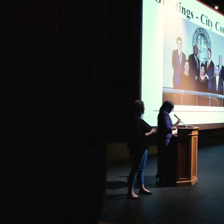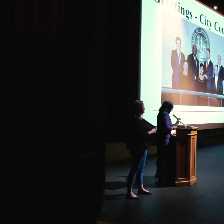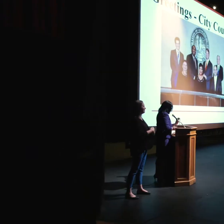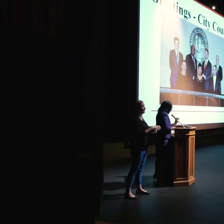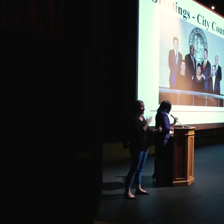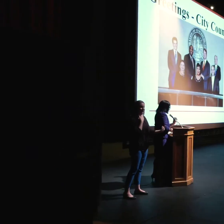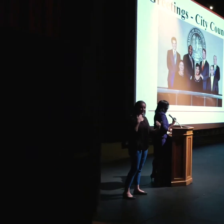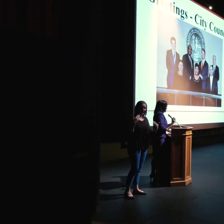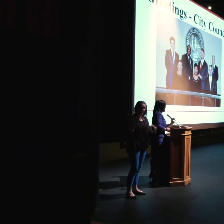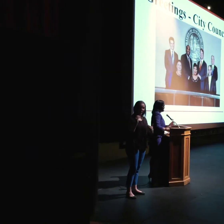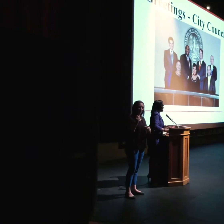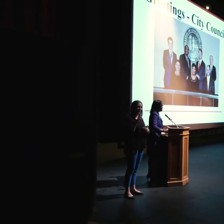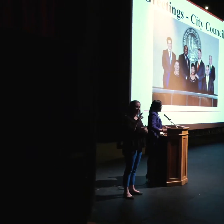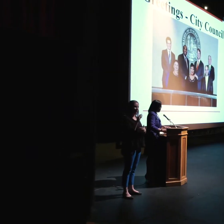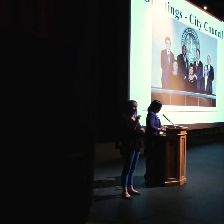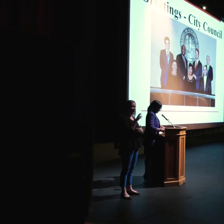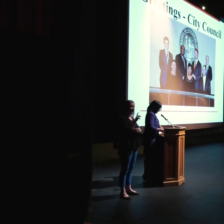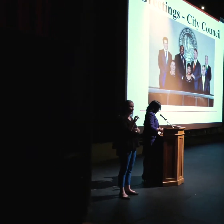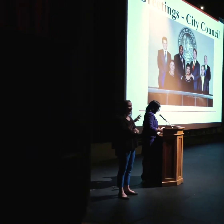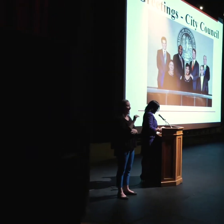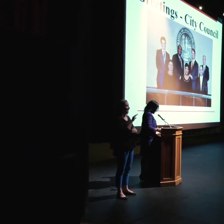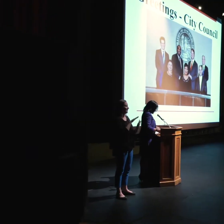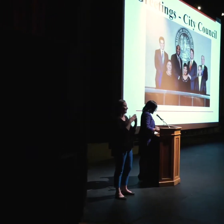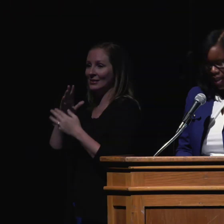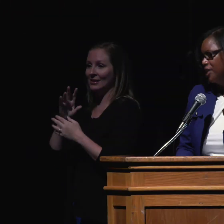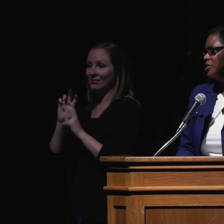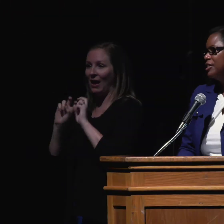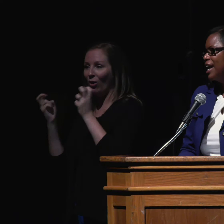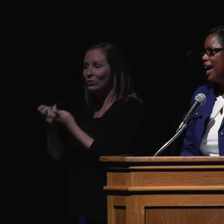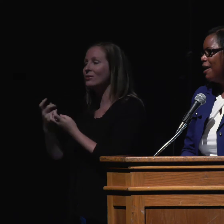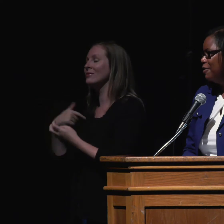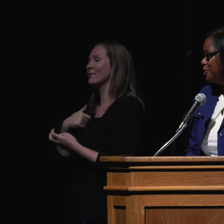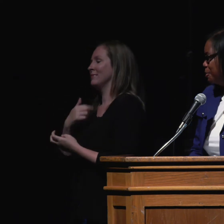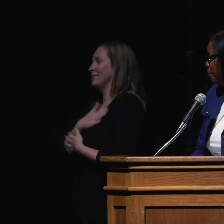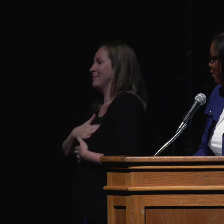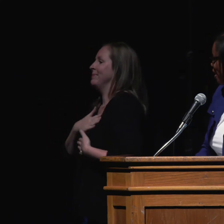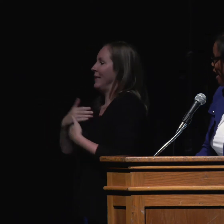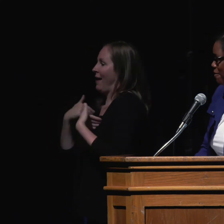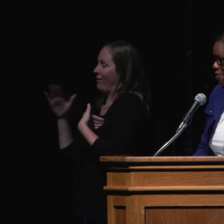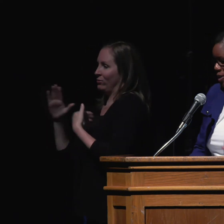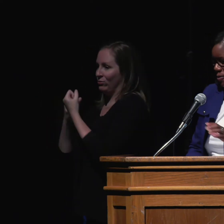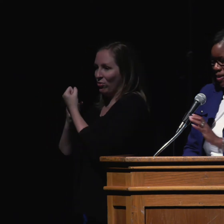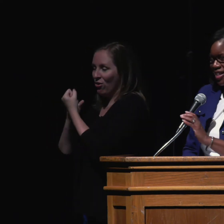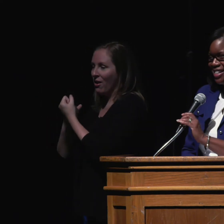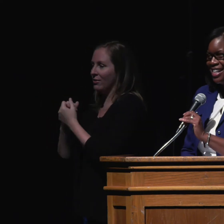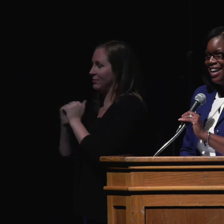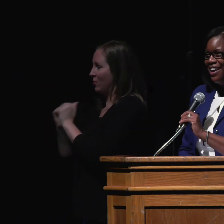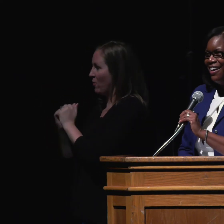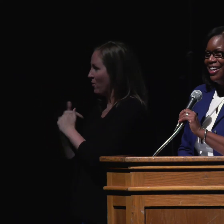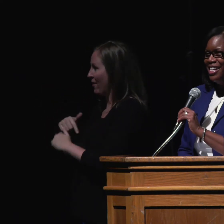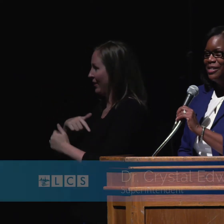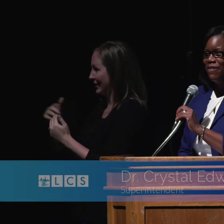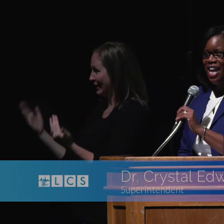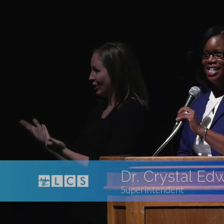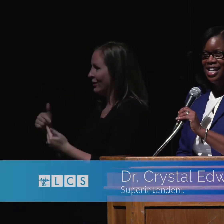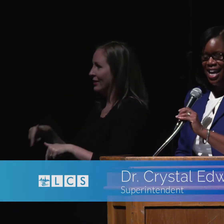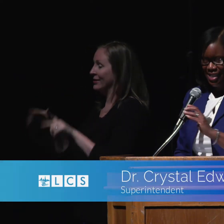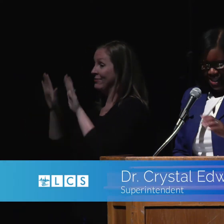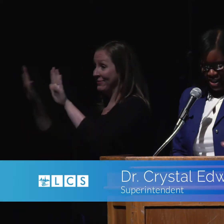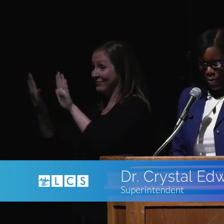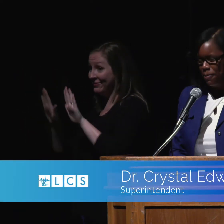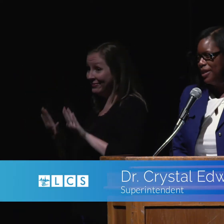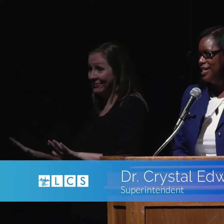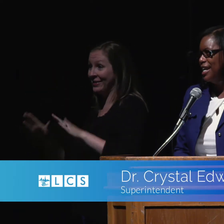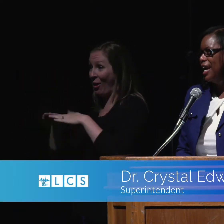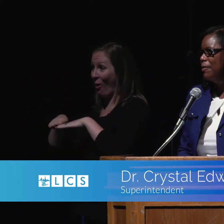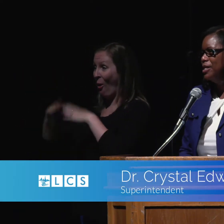Thank you, Mayor Tweedy and City Council. It is a pleasure to have your support and have you here with us on this